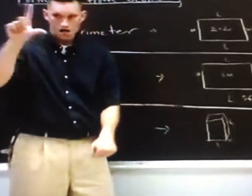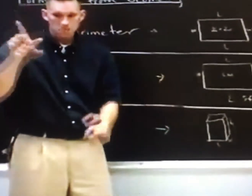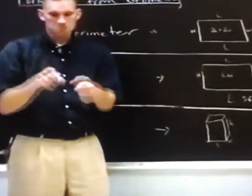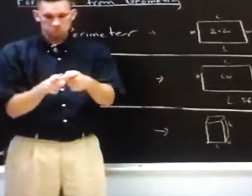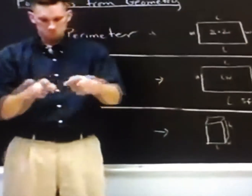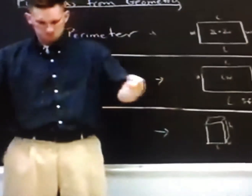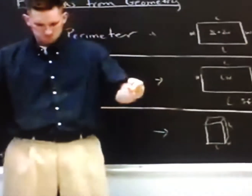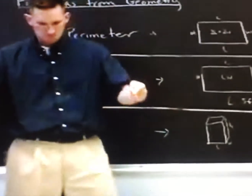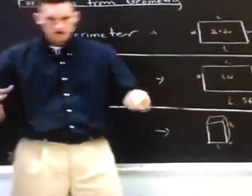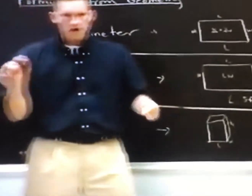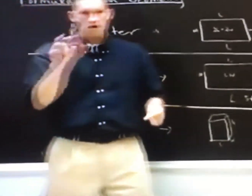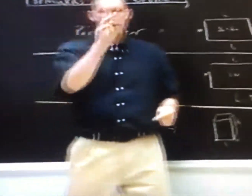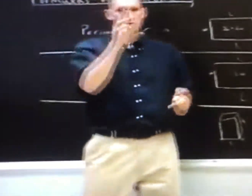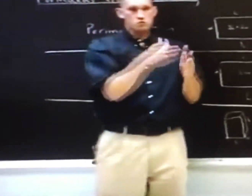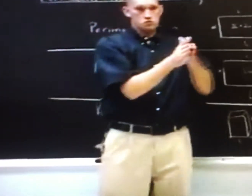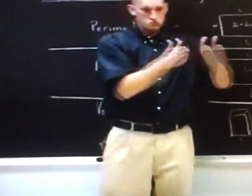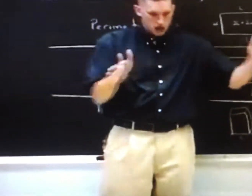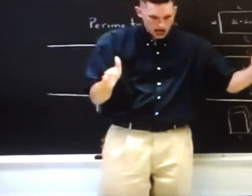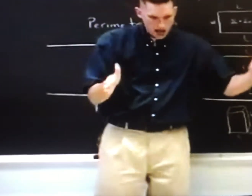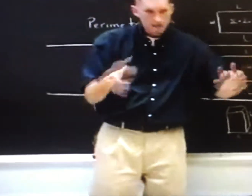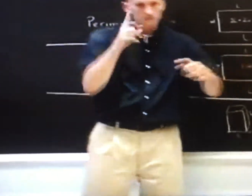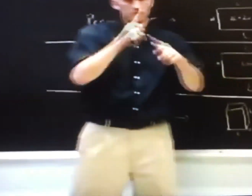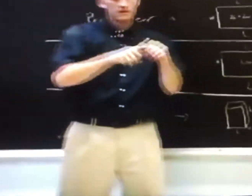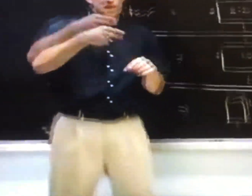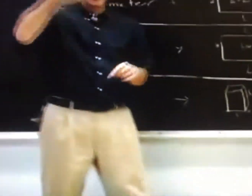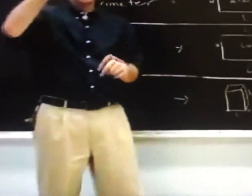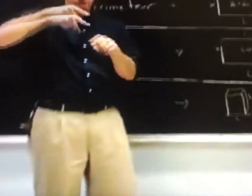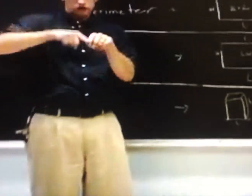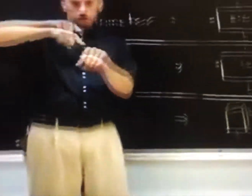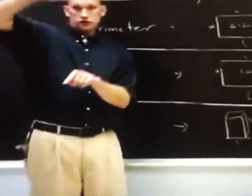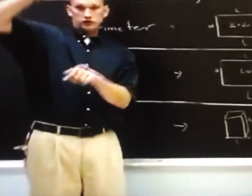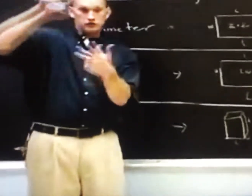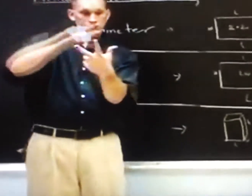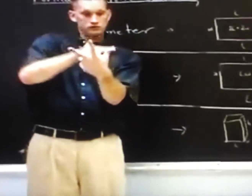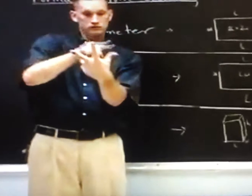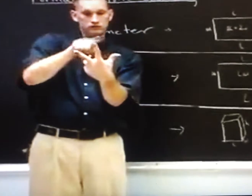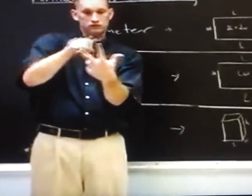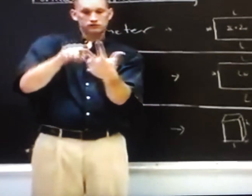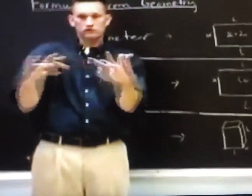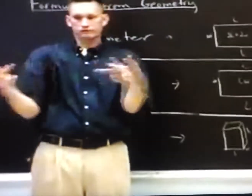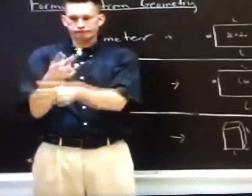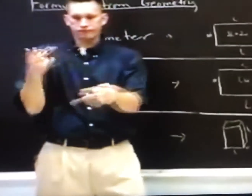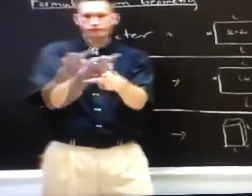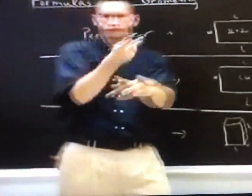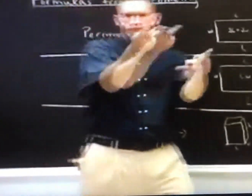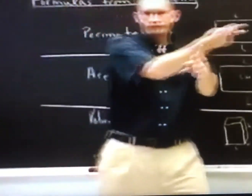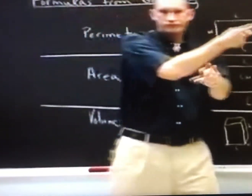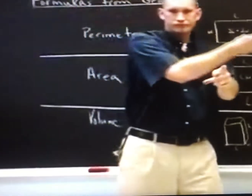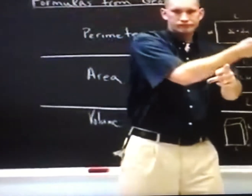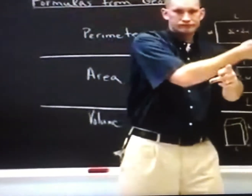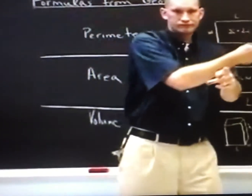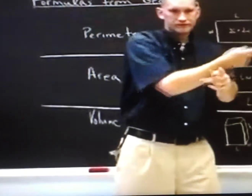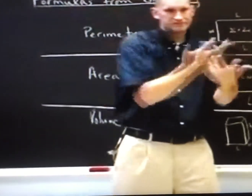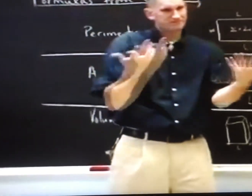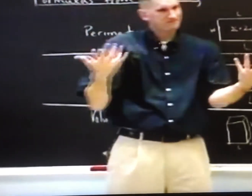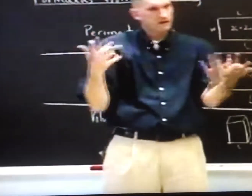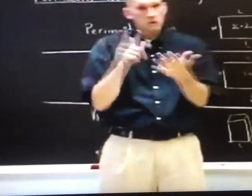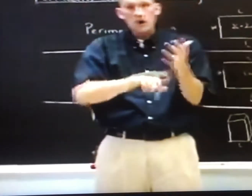Now volume. We have length. We have width. And we also have height. You multiply all those